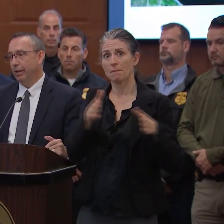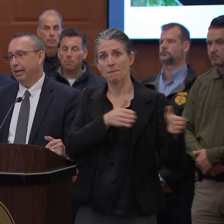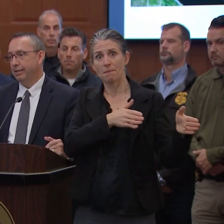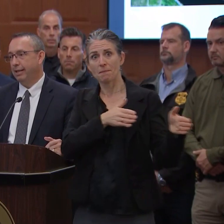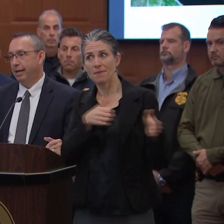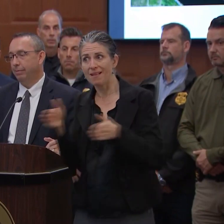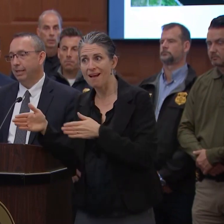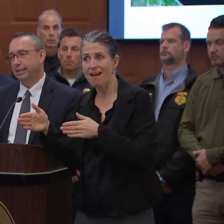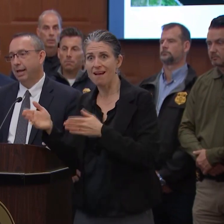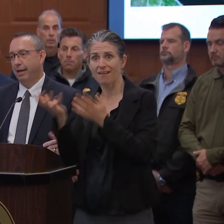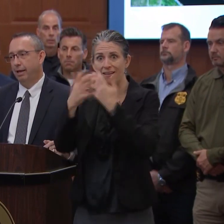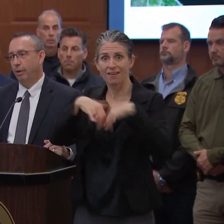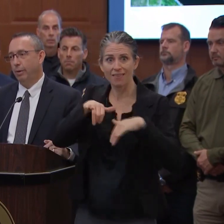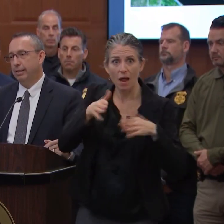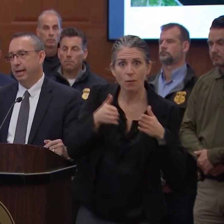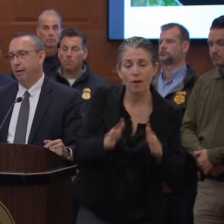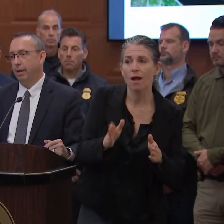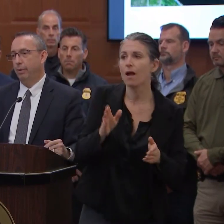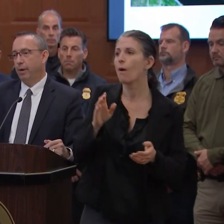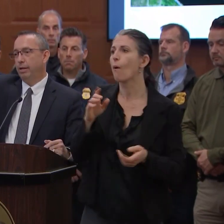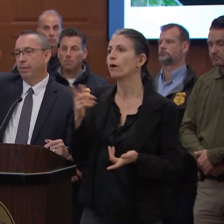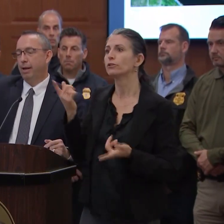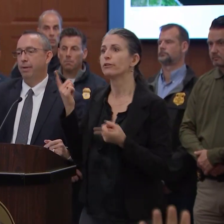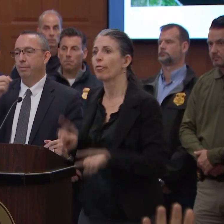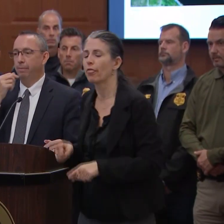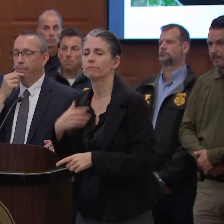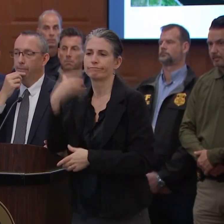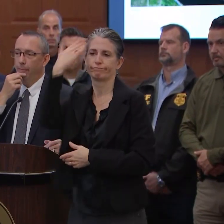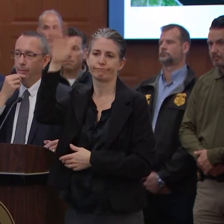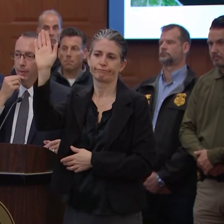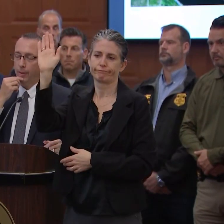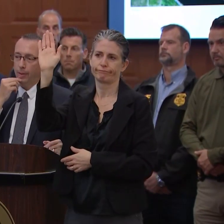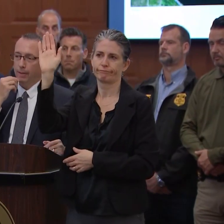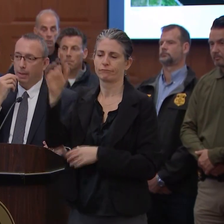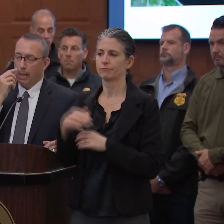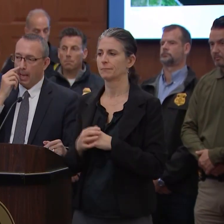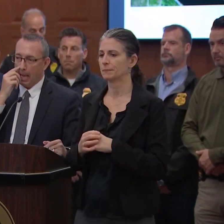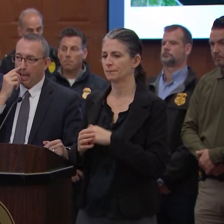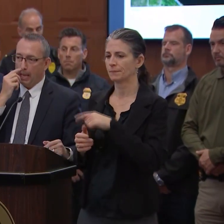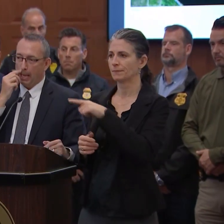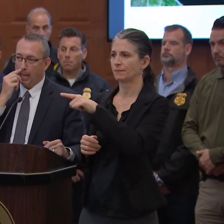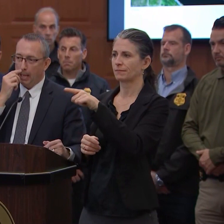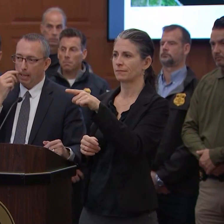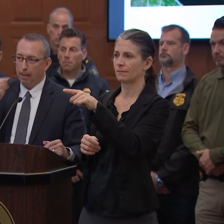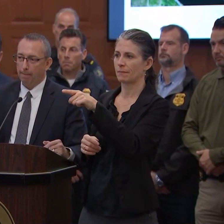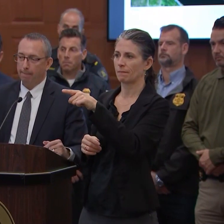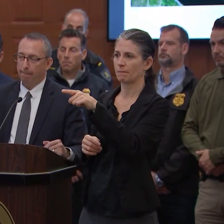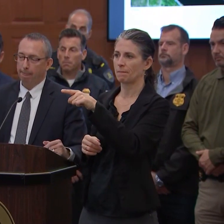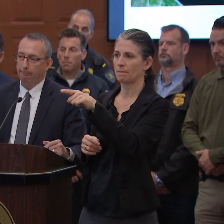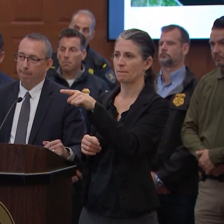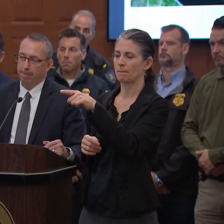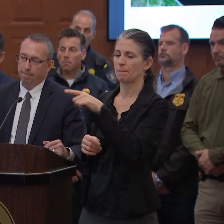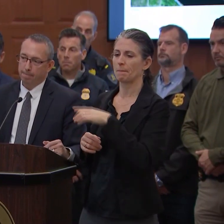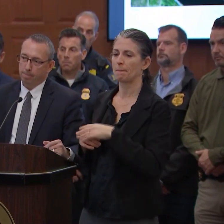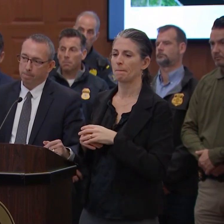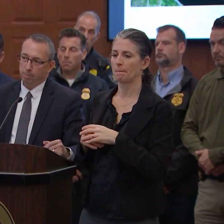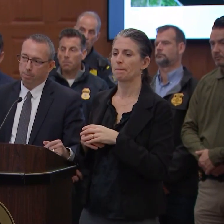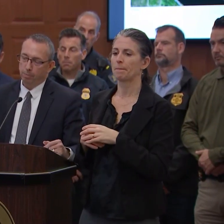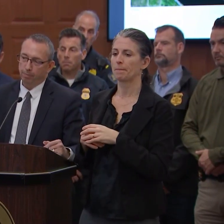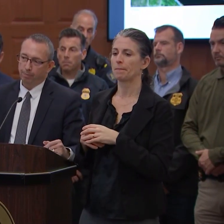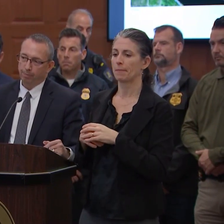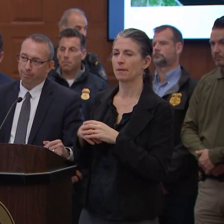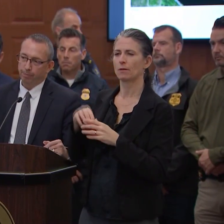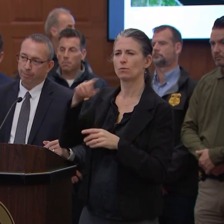don't know the answer to that, but that's kind of how that went down. But right in the back, ma'am? So, going back to these maps, so you mentioned previously that